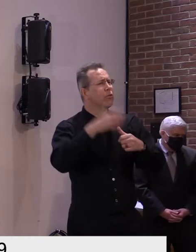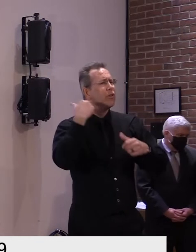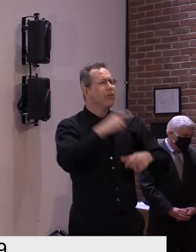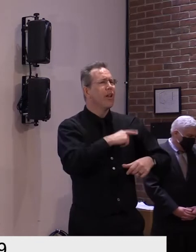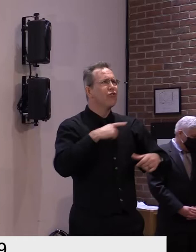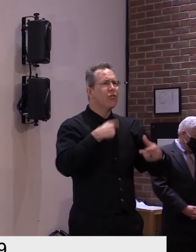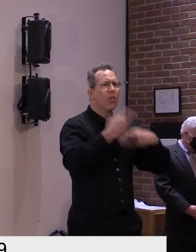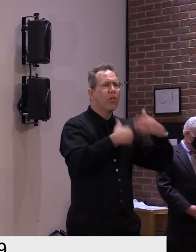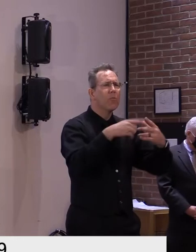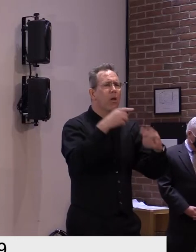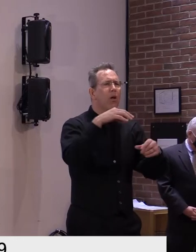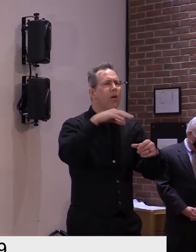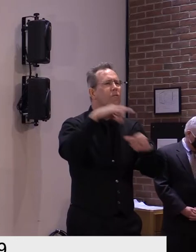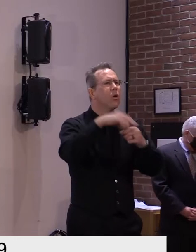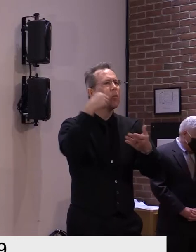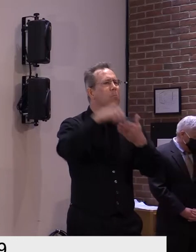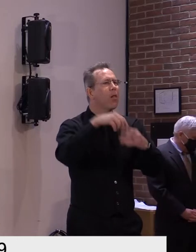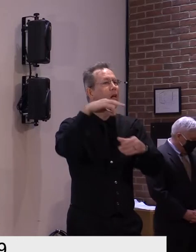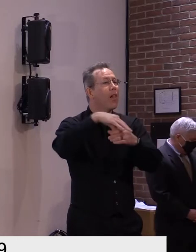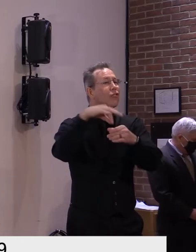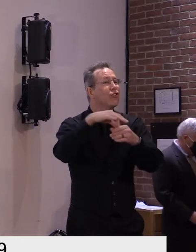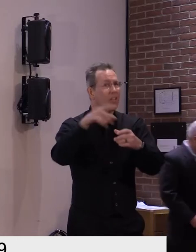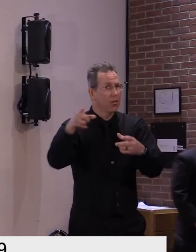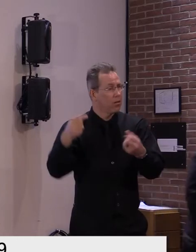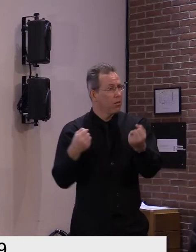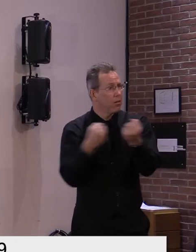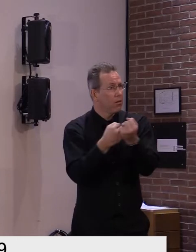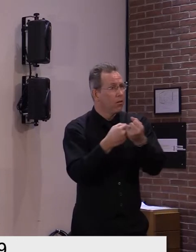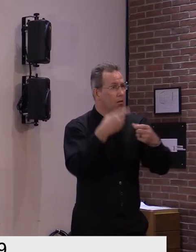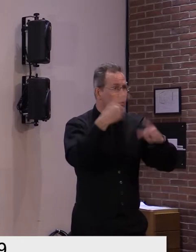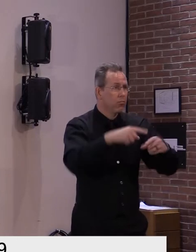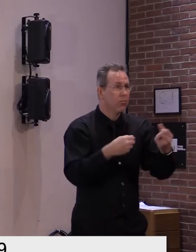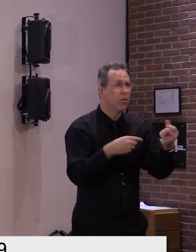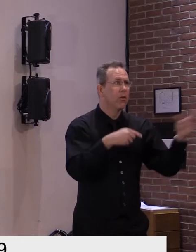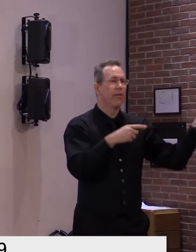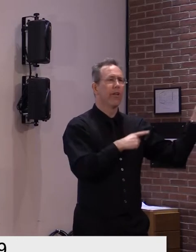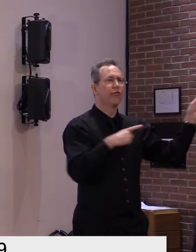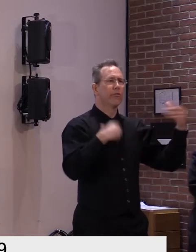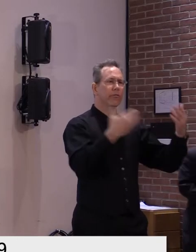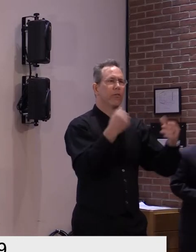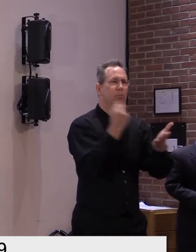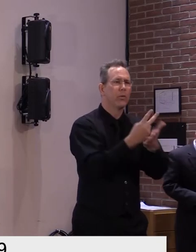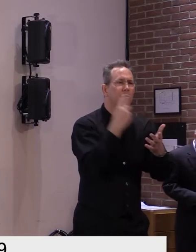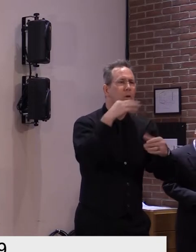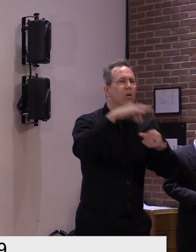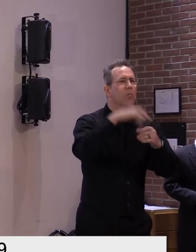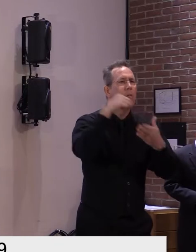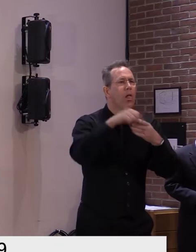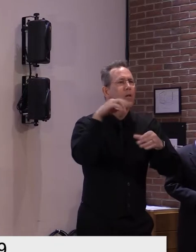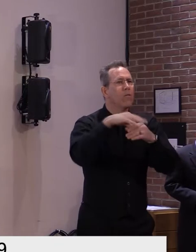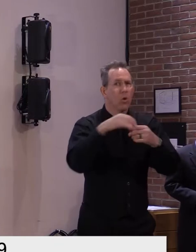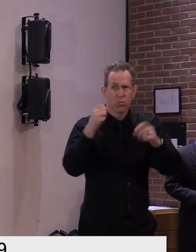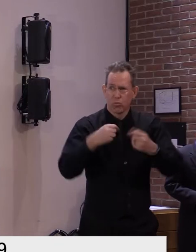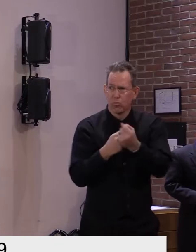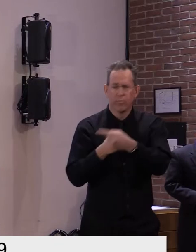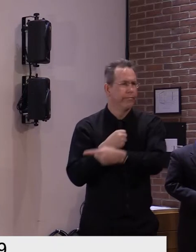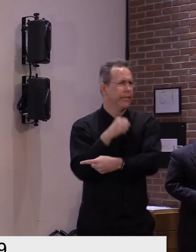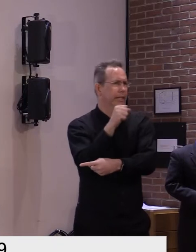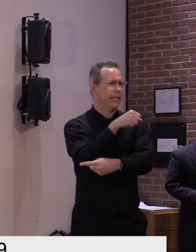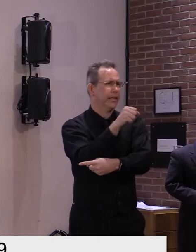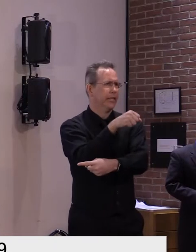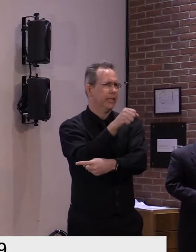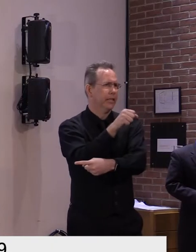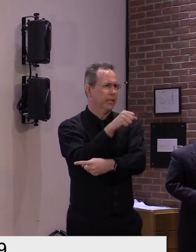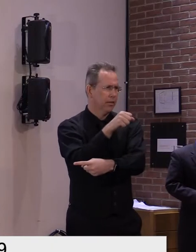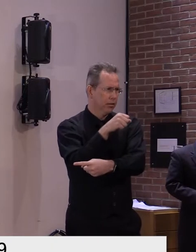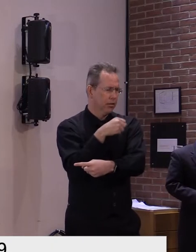be worthwhile. There was an increase in voter participation. My only concern is if we're going to do it for